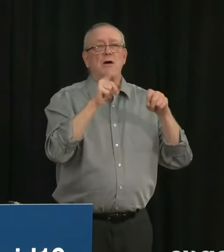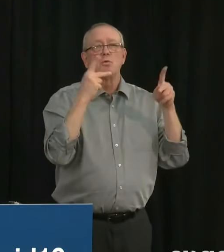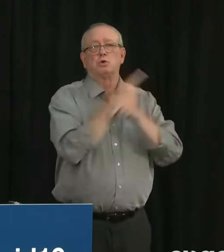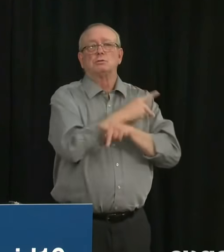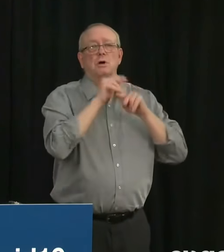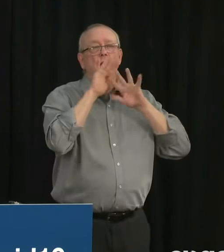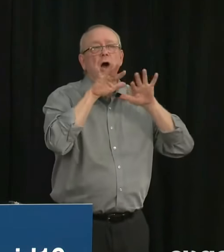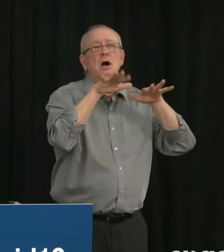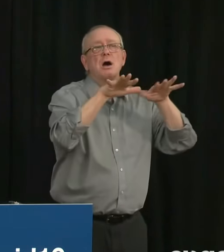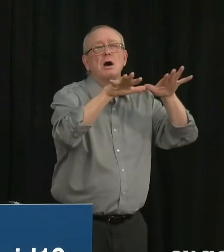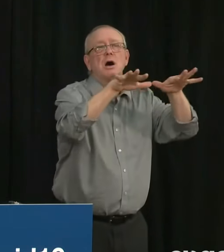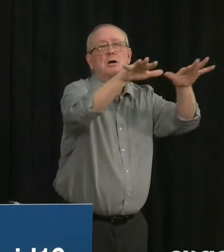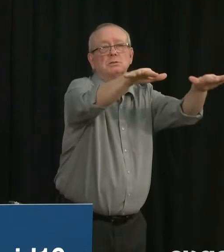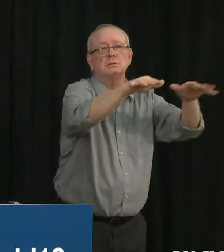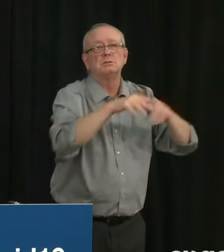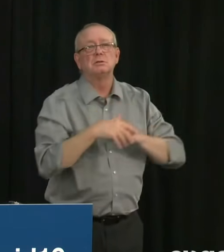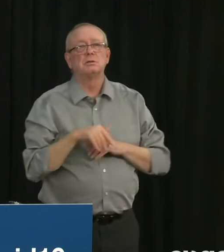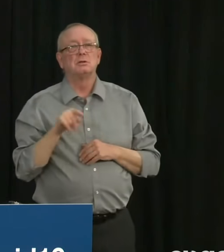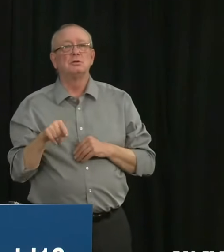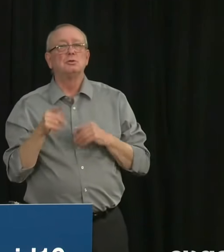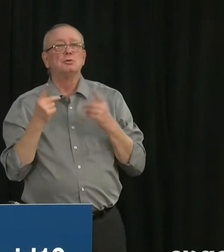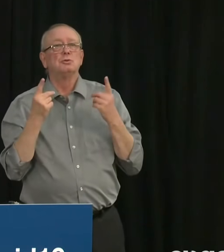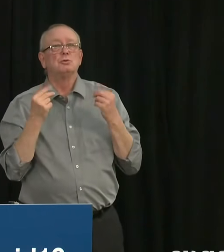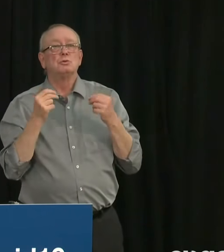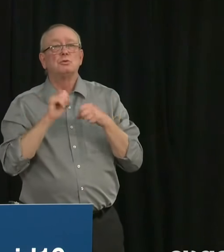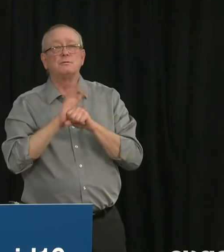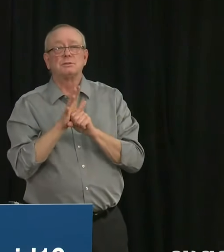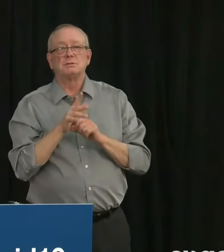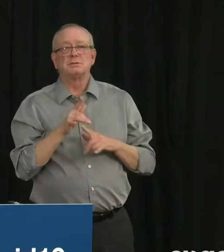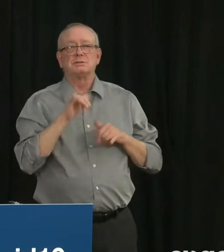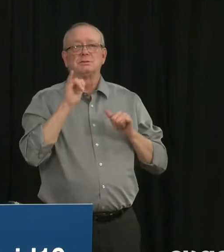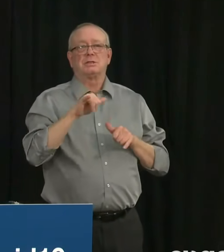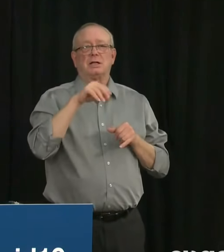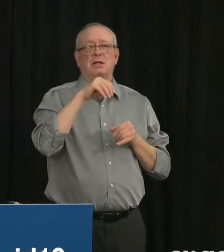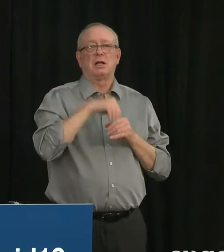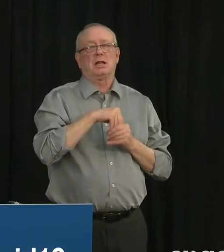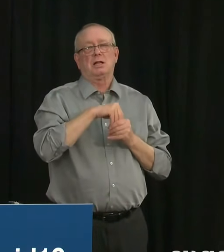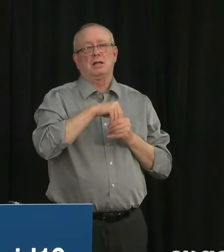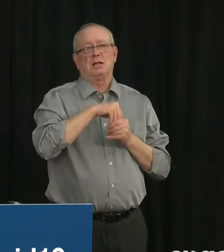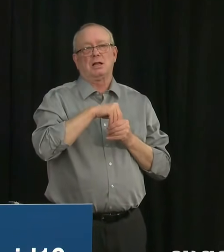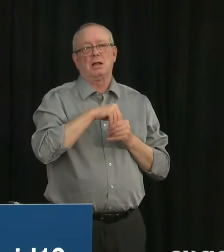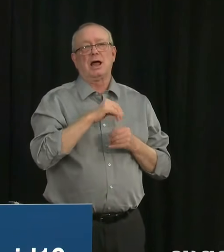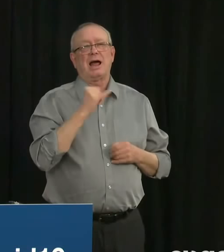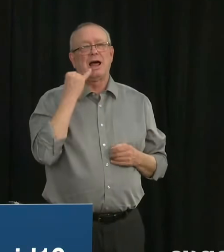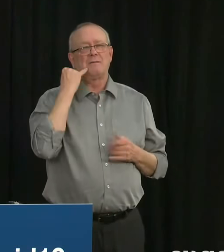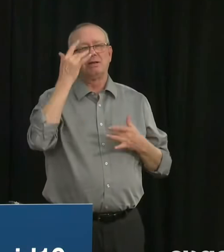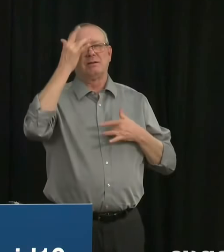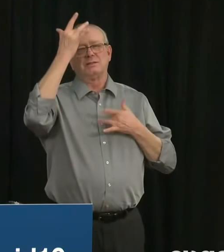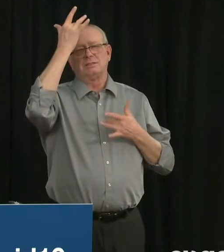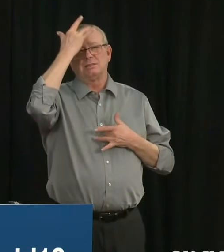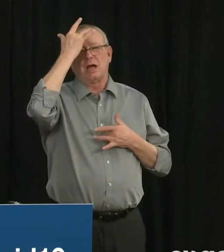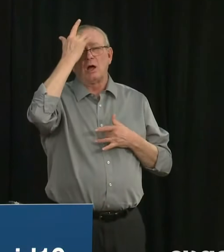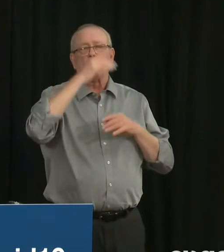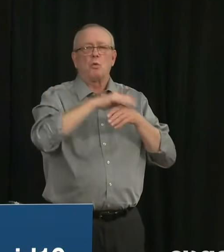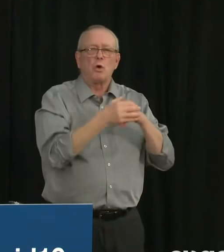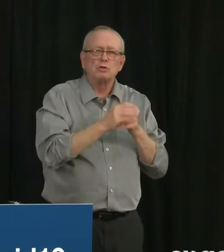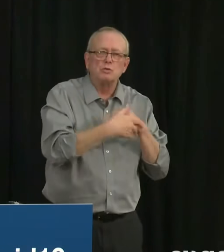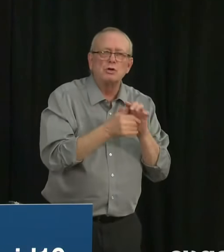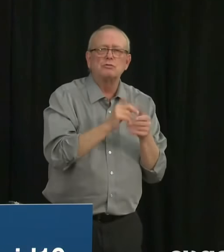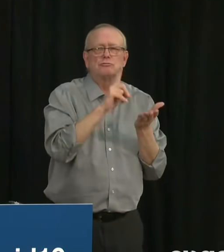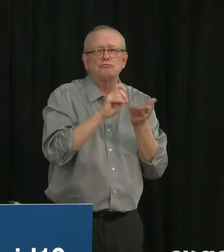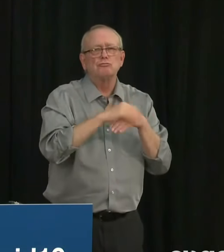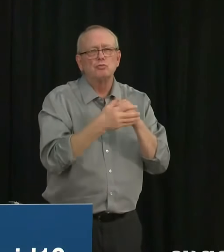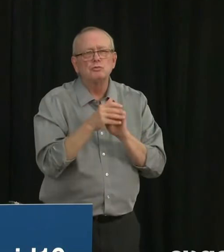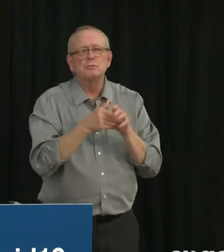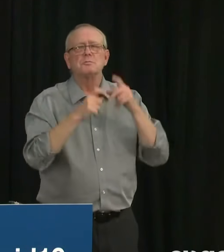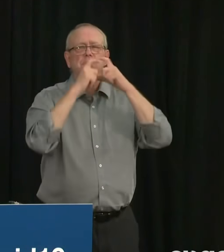true. Stay home when sick, wash or sanitize your hands regularly, keep distanced, and wear masks indoors